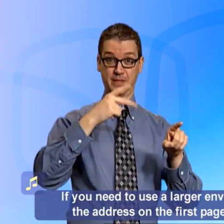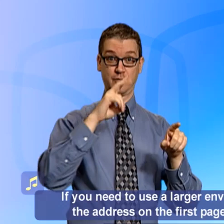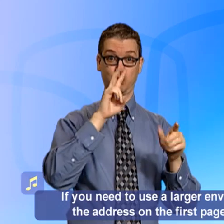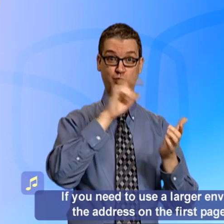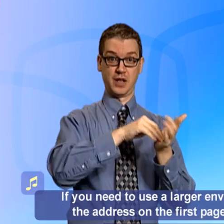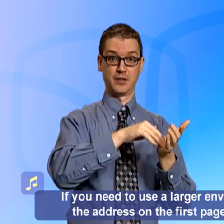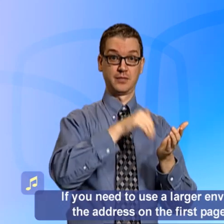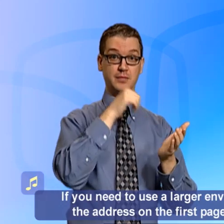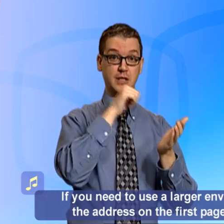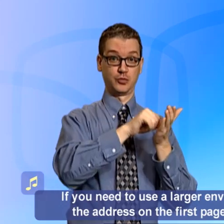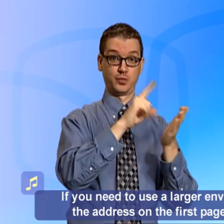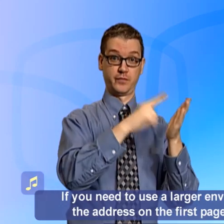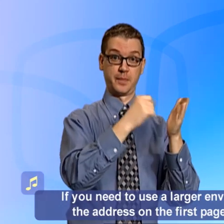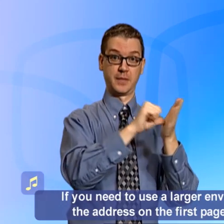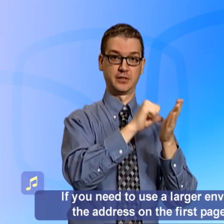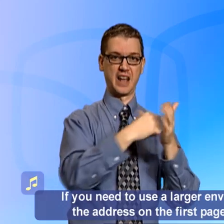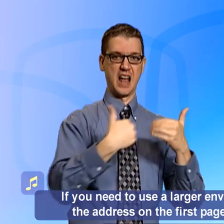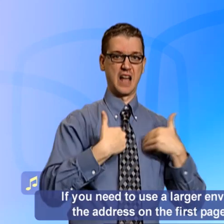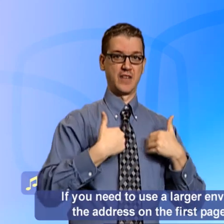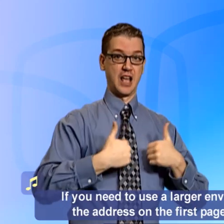first page of the notice.